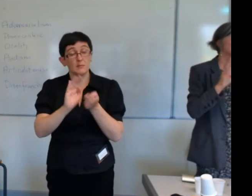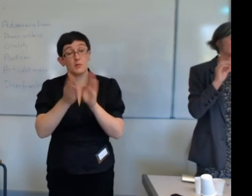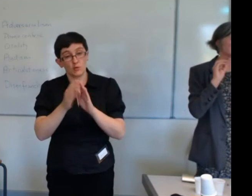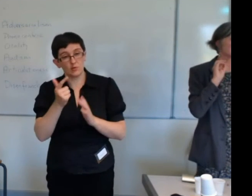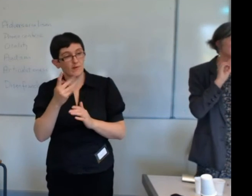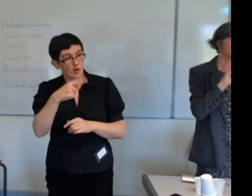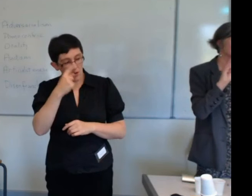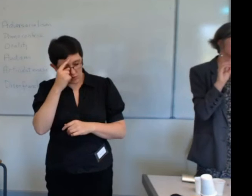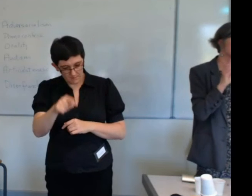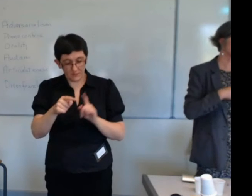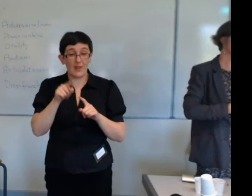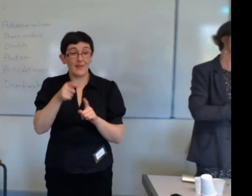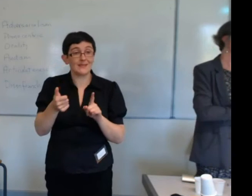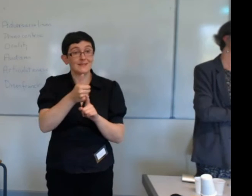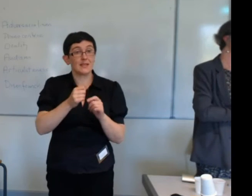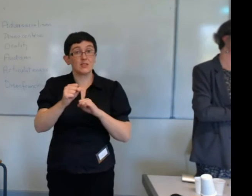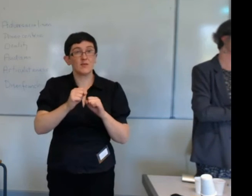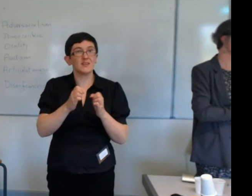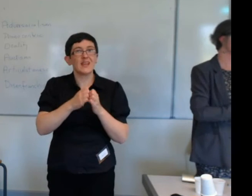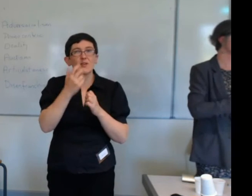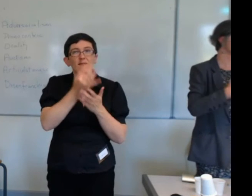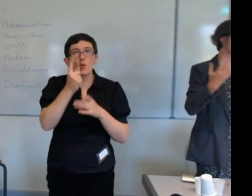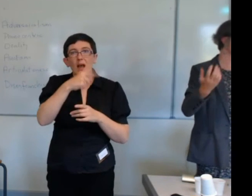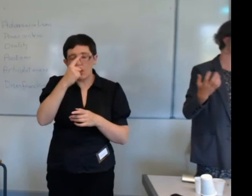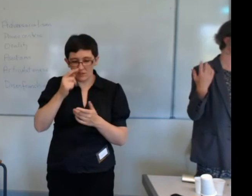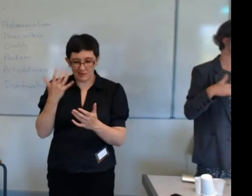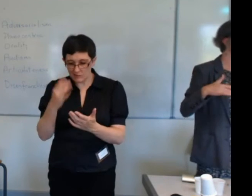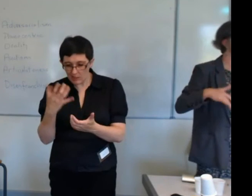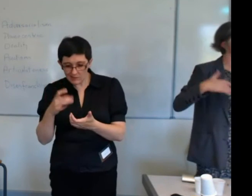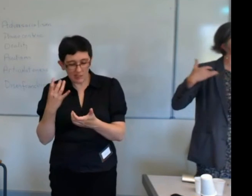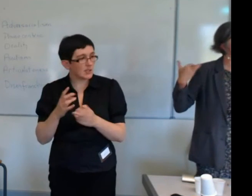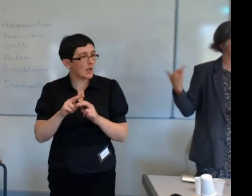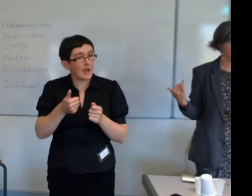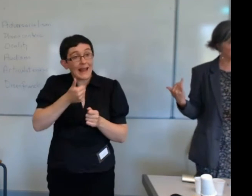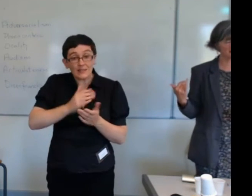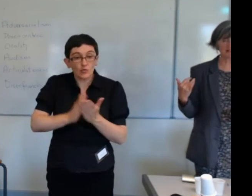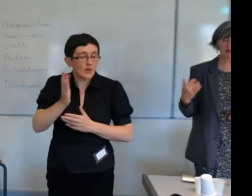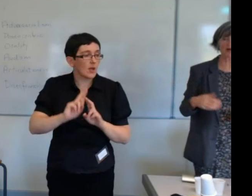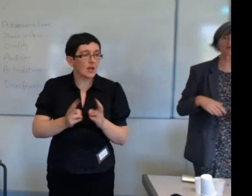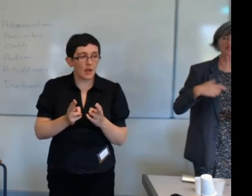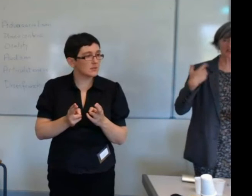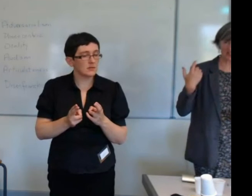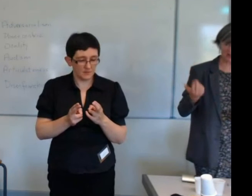The text service is checked every couple of hours. It's not checked, it's not answered immediately in the same way, but it is checked